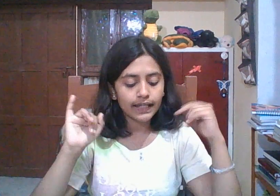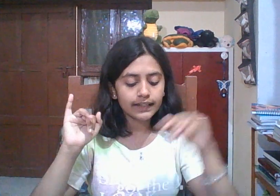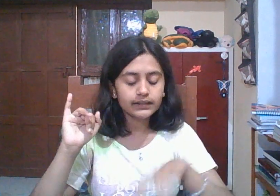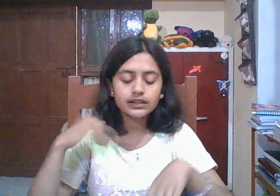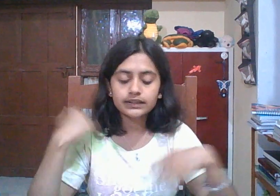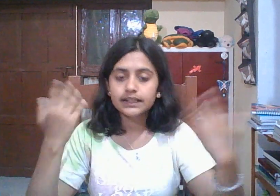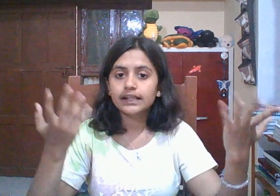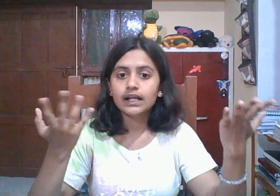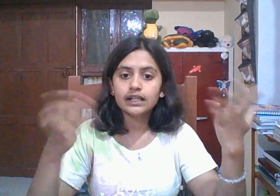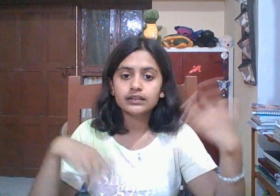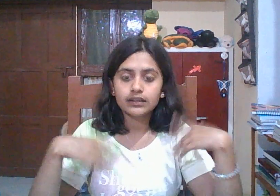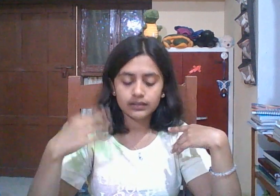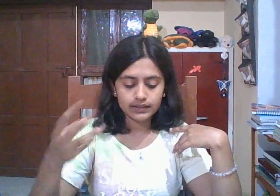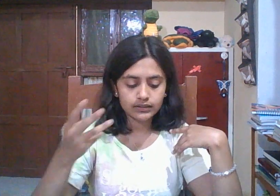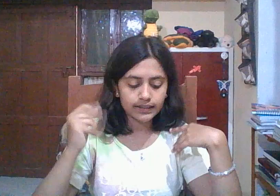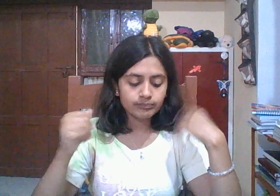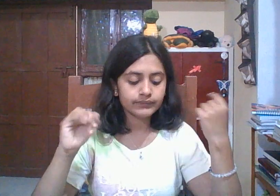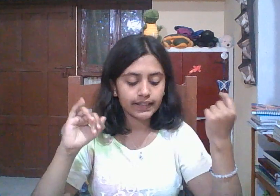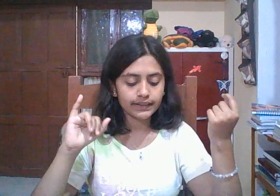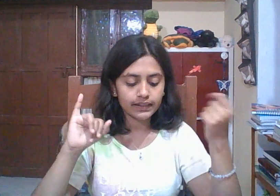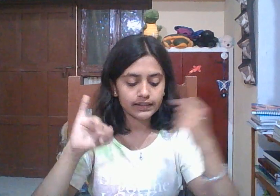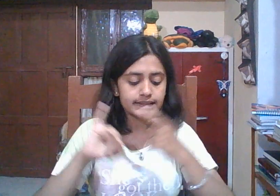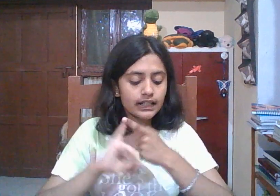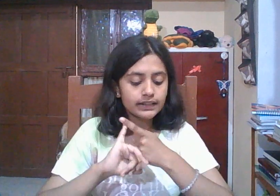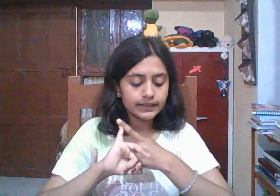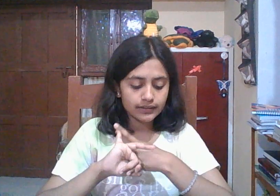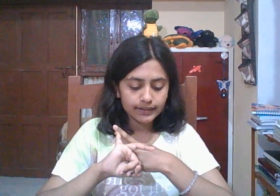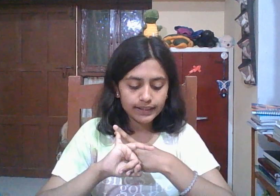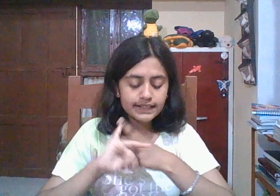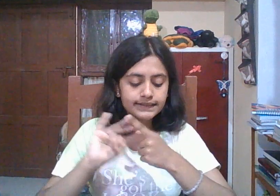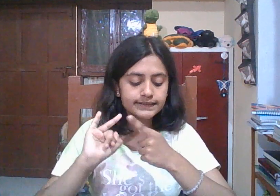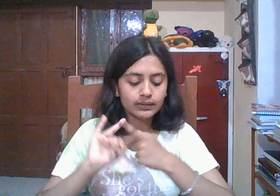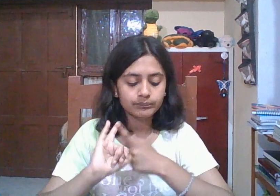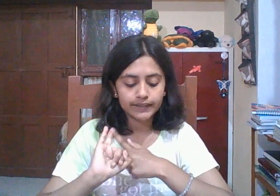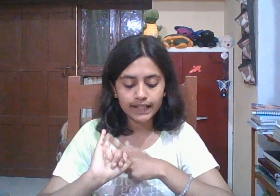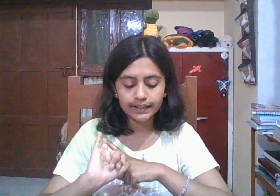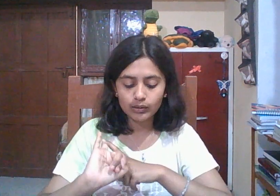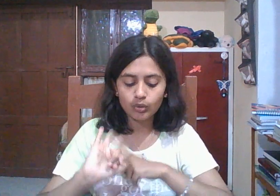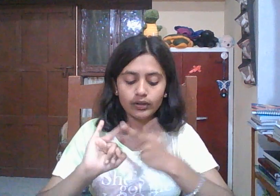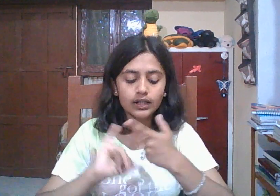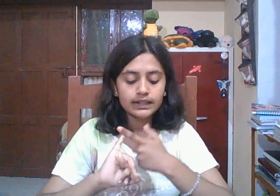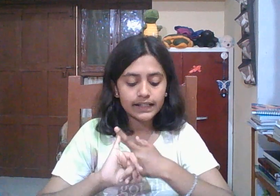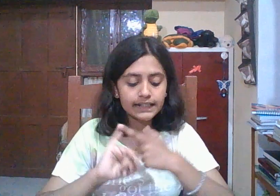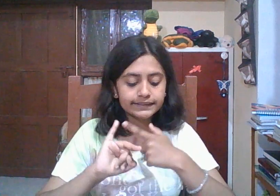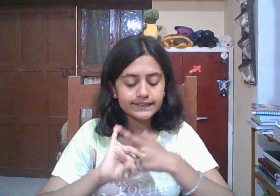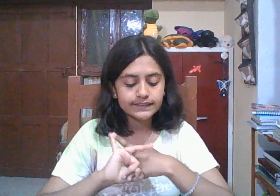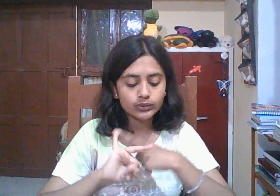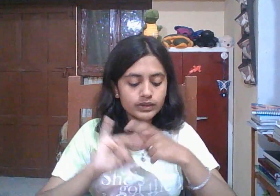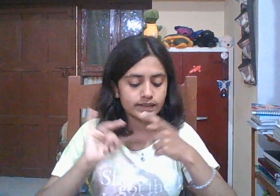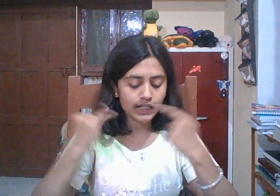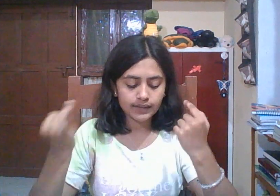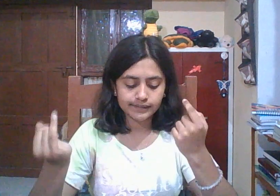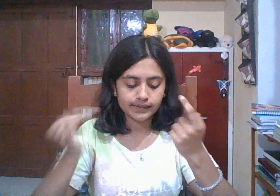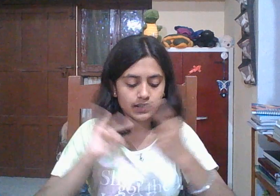Then there are other 10, then there is tiddings, then decode. Tiddings is news ya